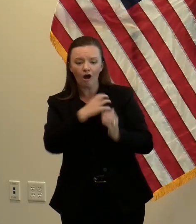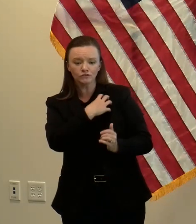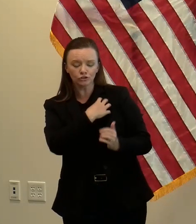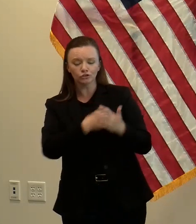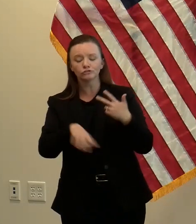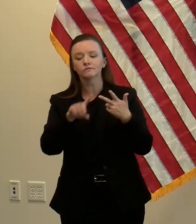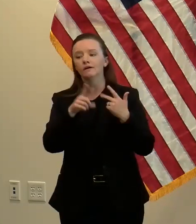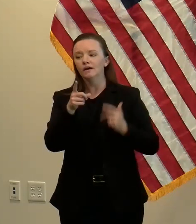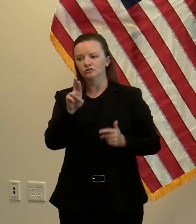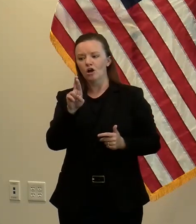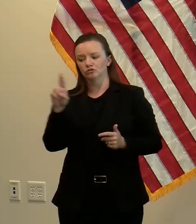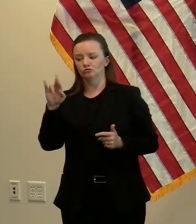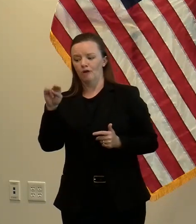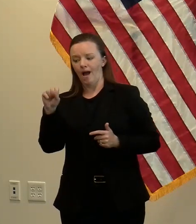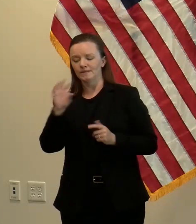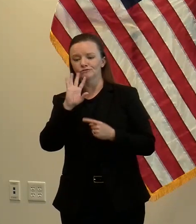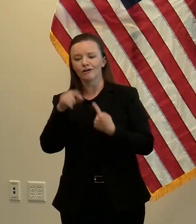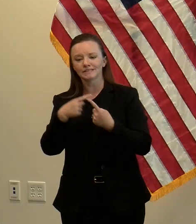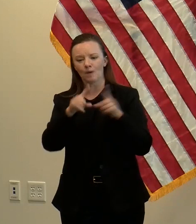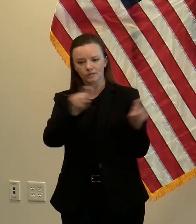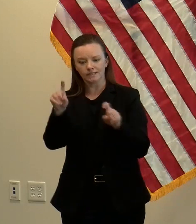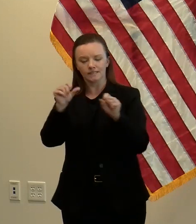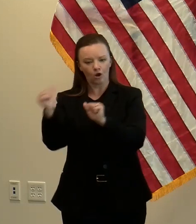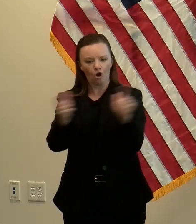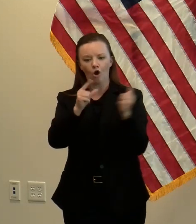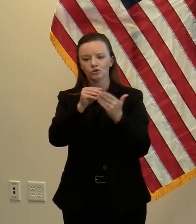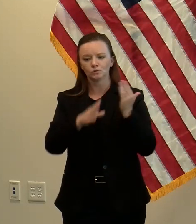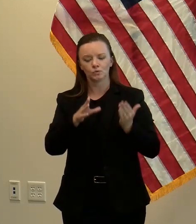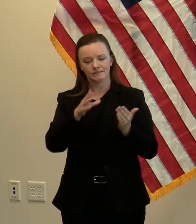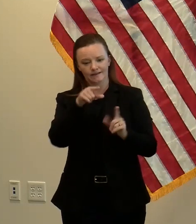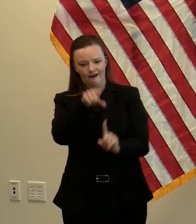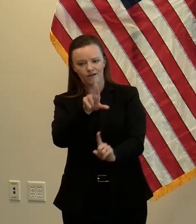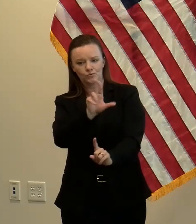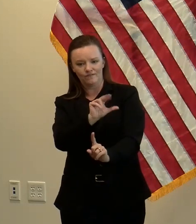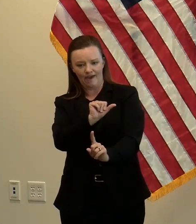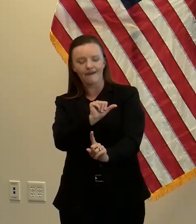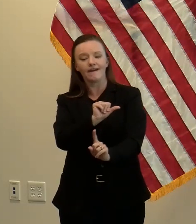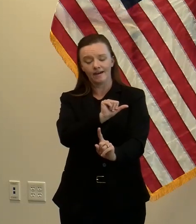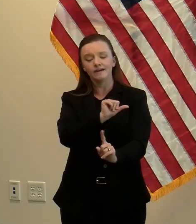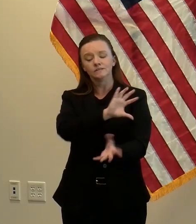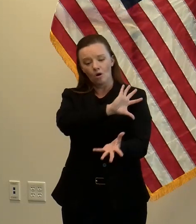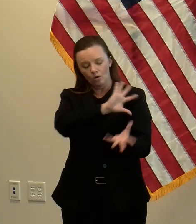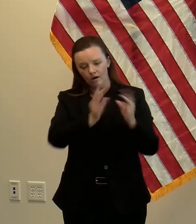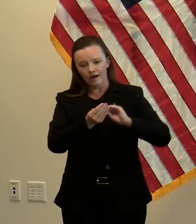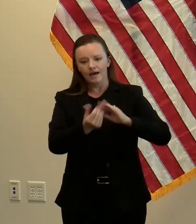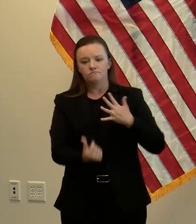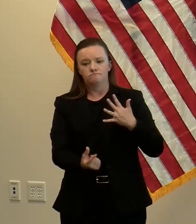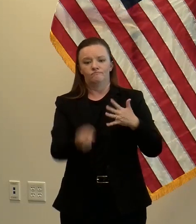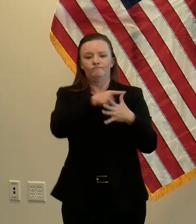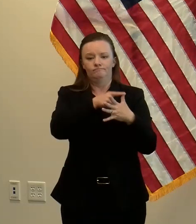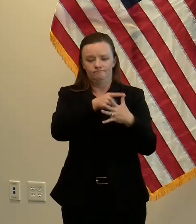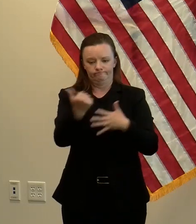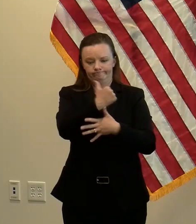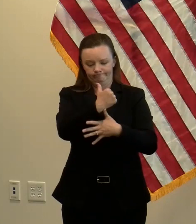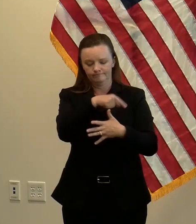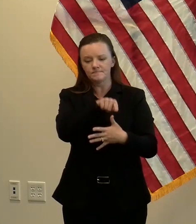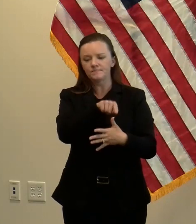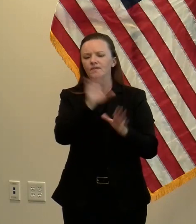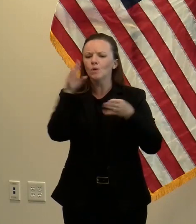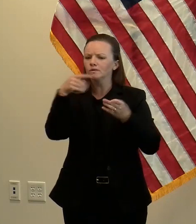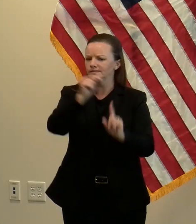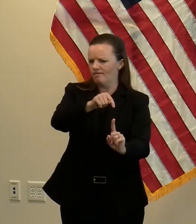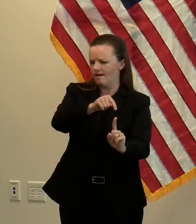Dr. Robbins talks about testing every student at the University of Arizona. So that's something that we're going to be focused on. And it's